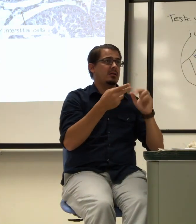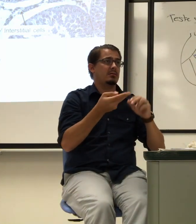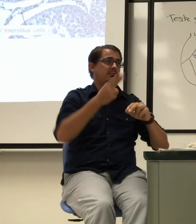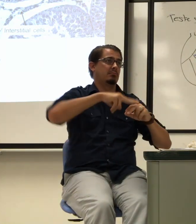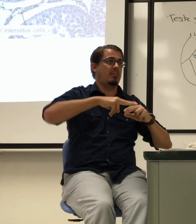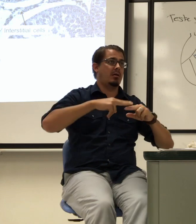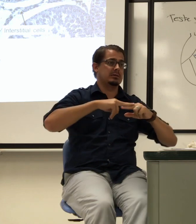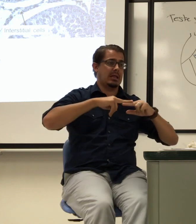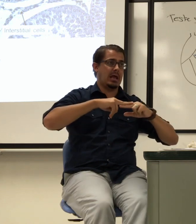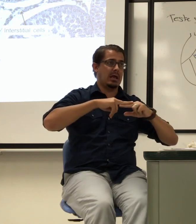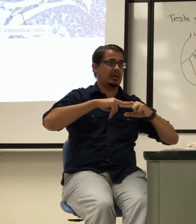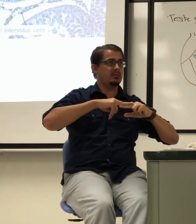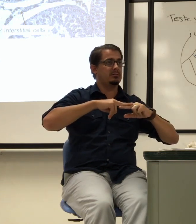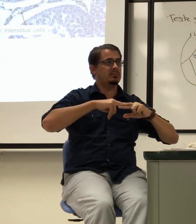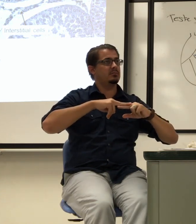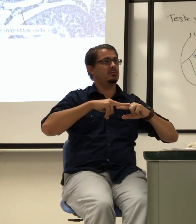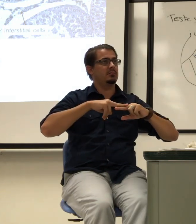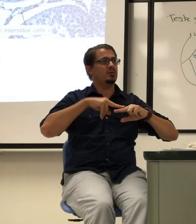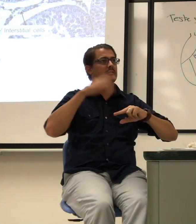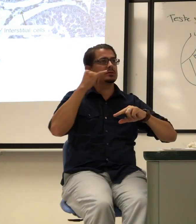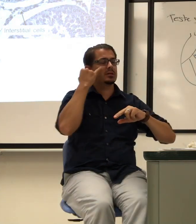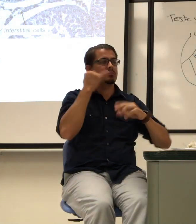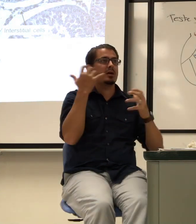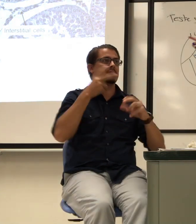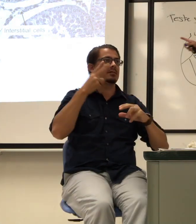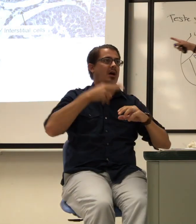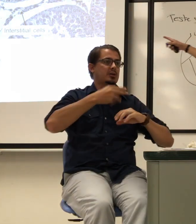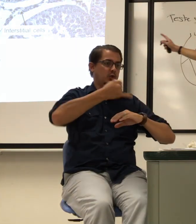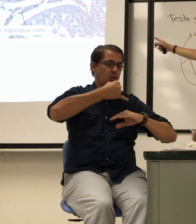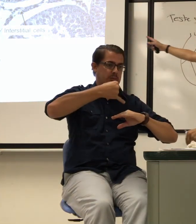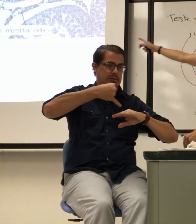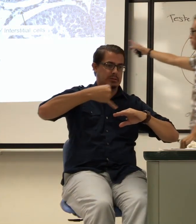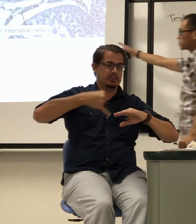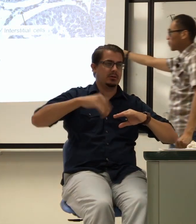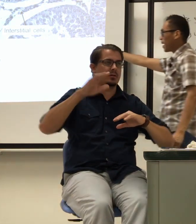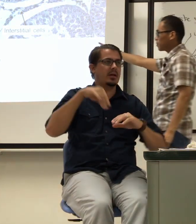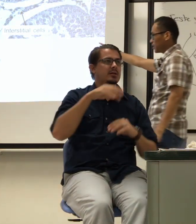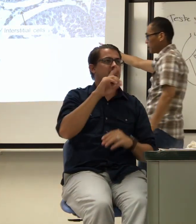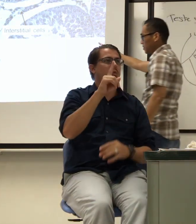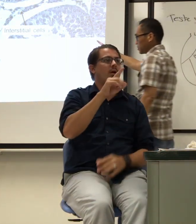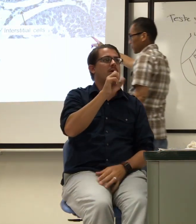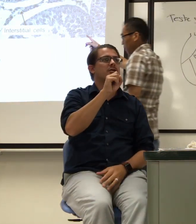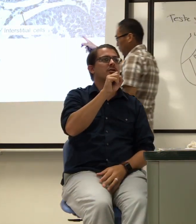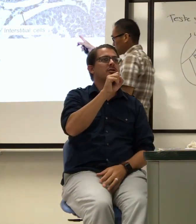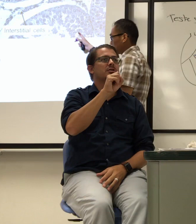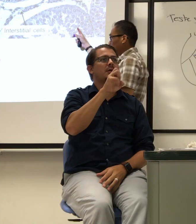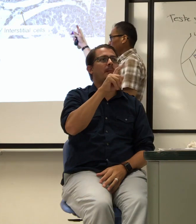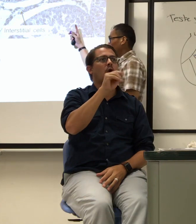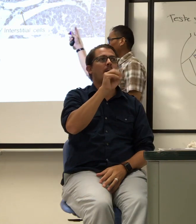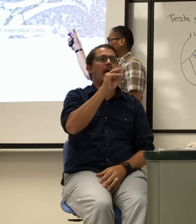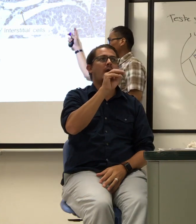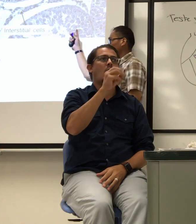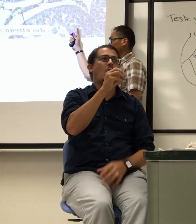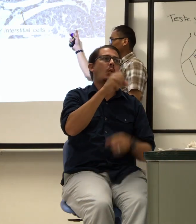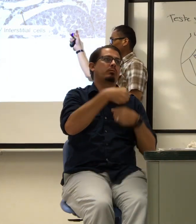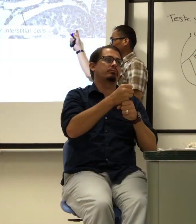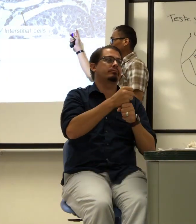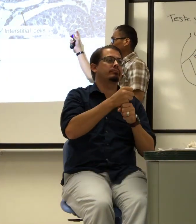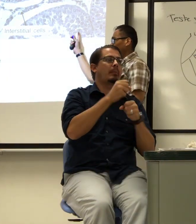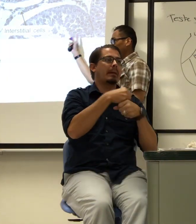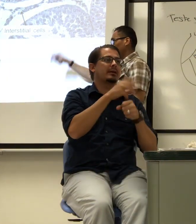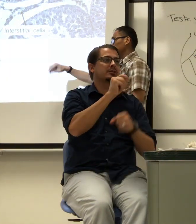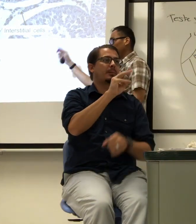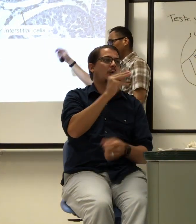cut tubes. Okay, so that's kind of what you're looking at there, a bunch of cut tubes. That's where the spermatogenesis occurs. So formation of